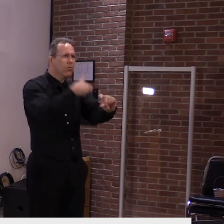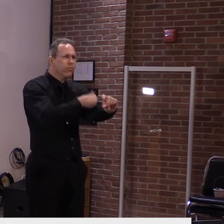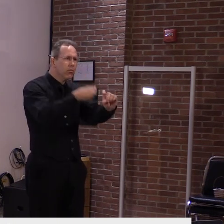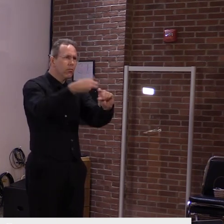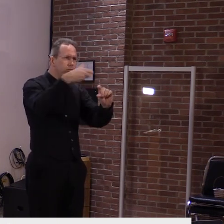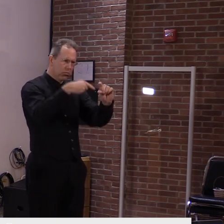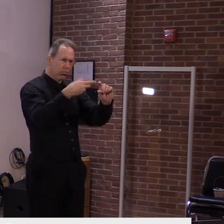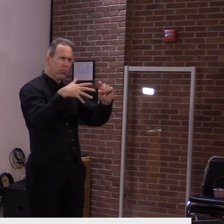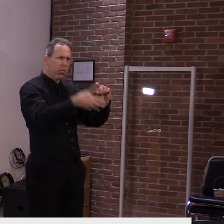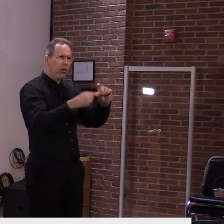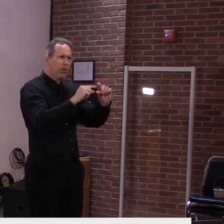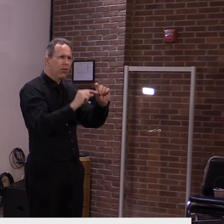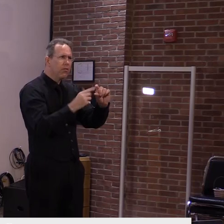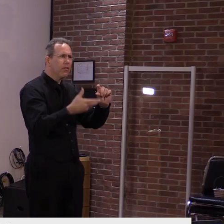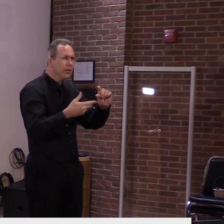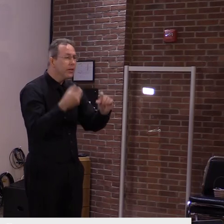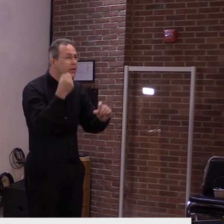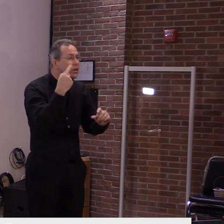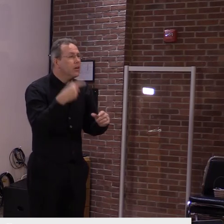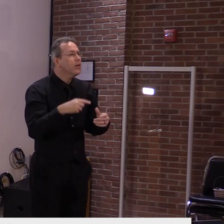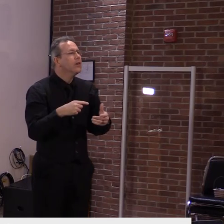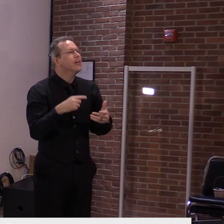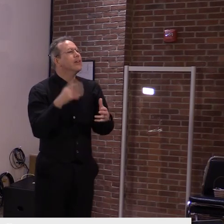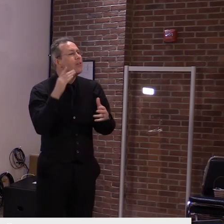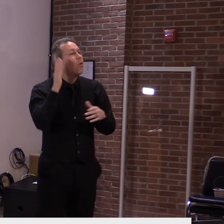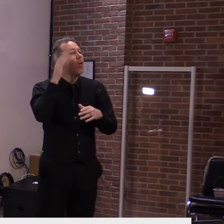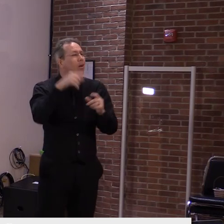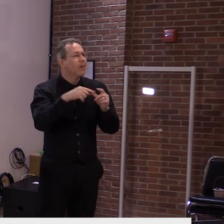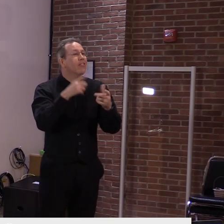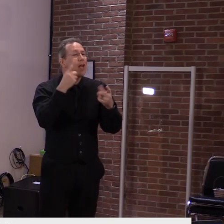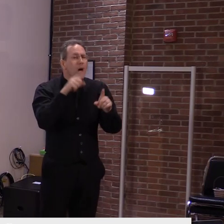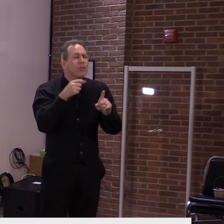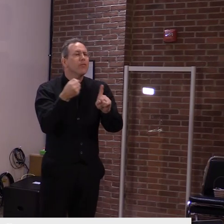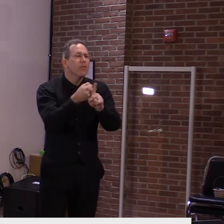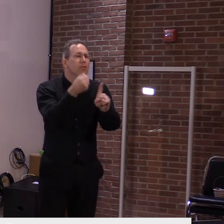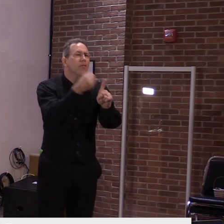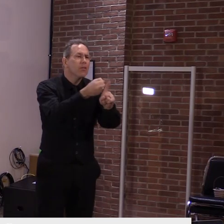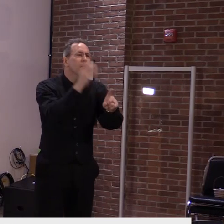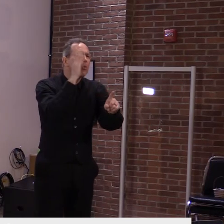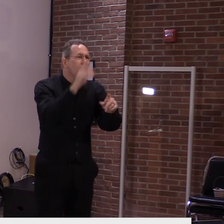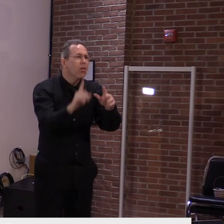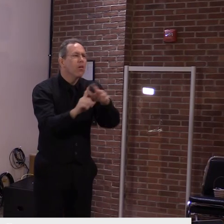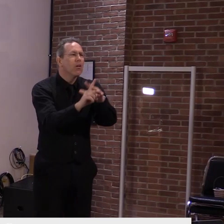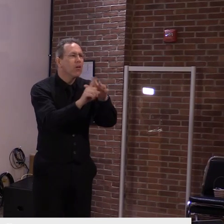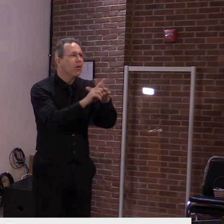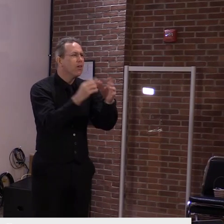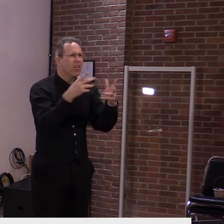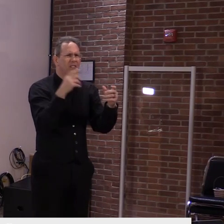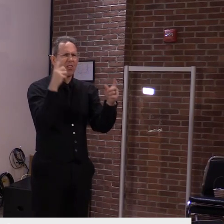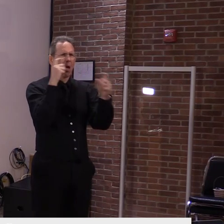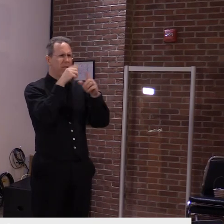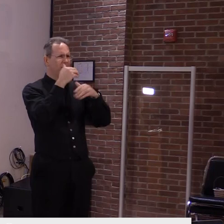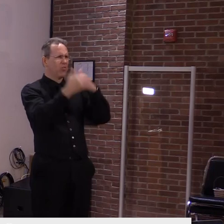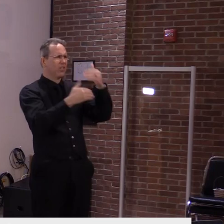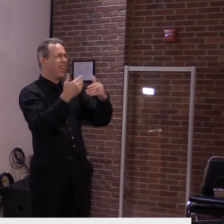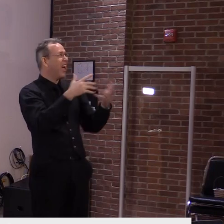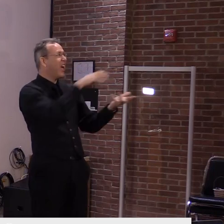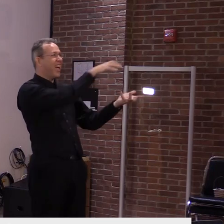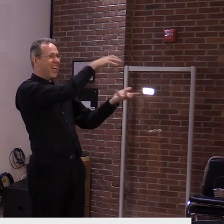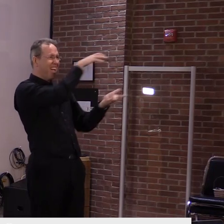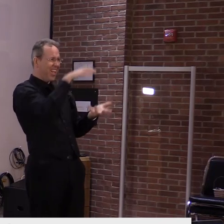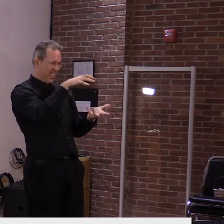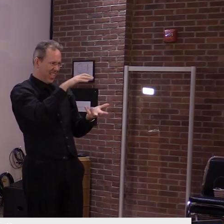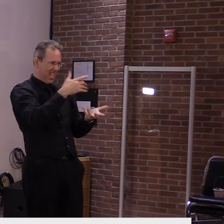of labor-intensive sort of operation, that we are going to have mistakes, and I can understand